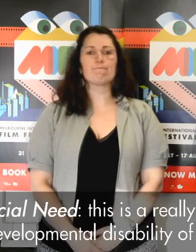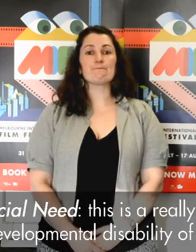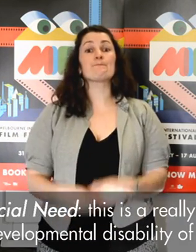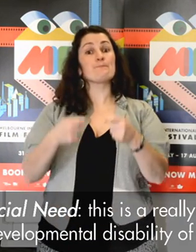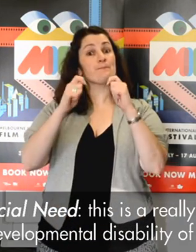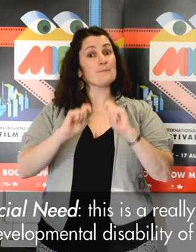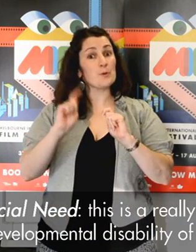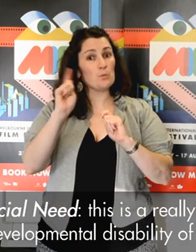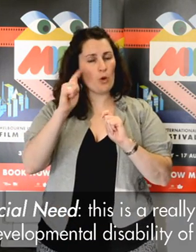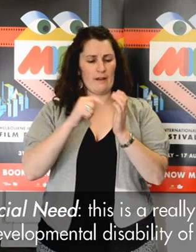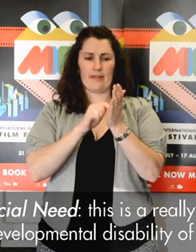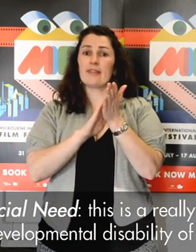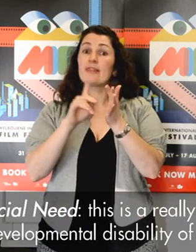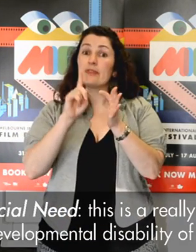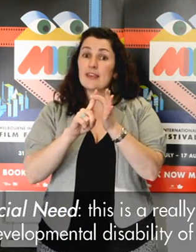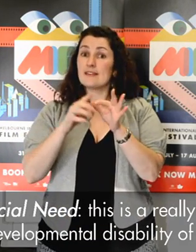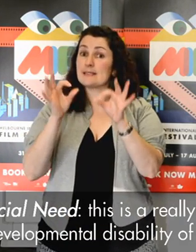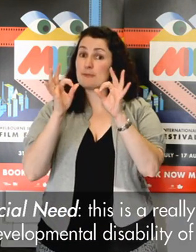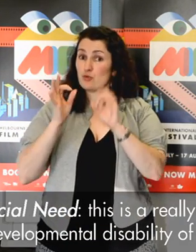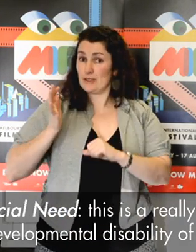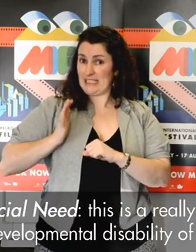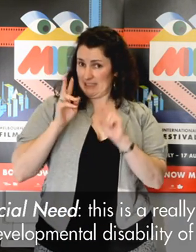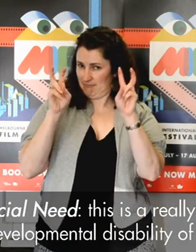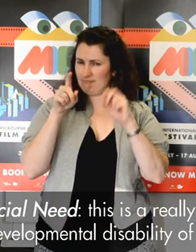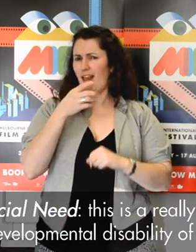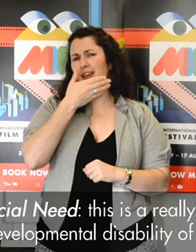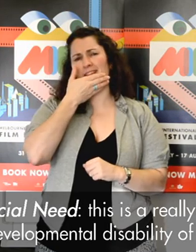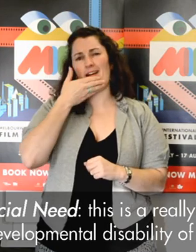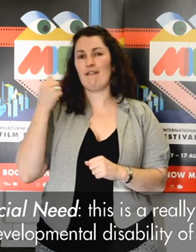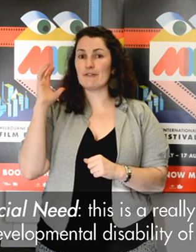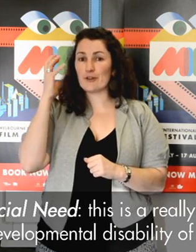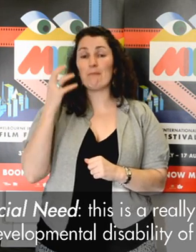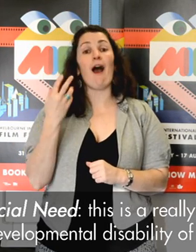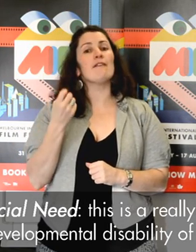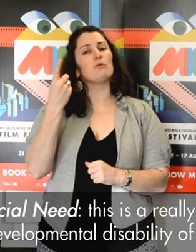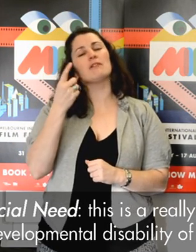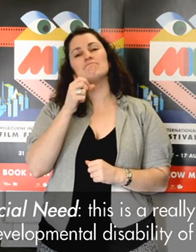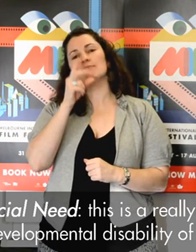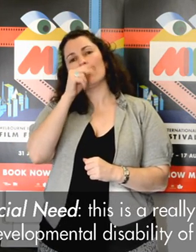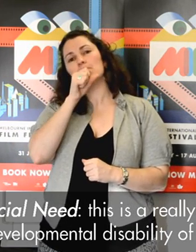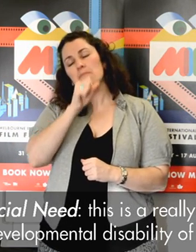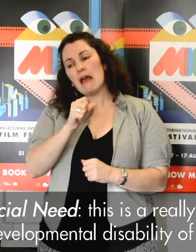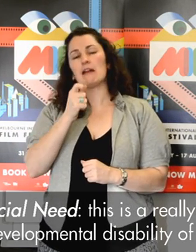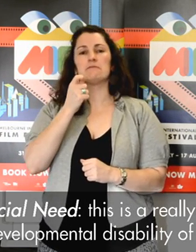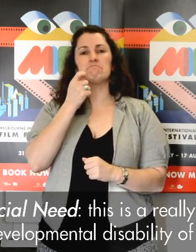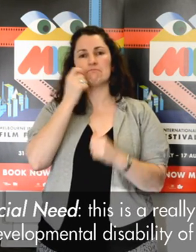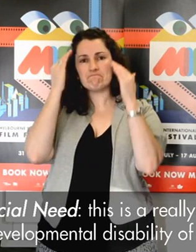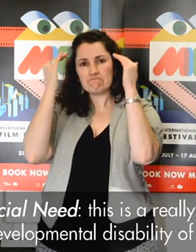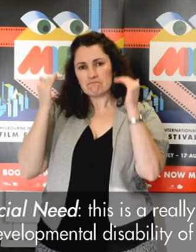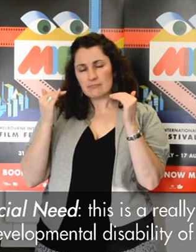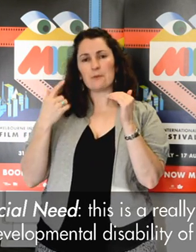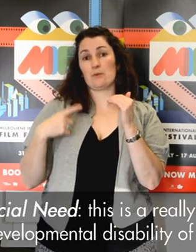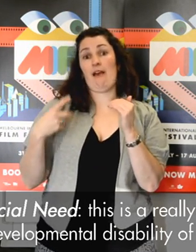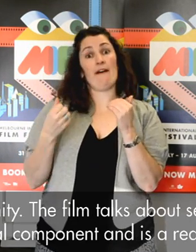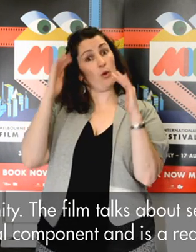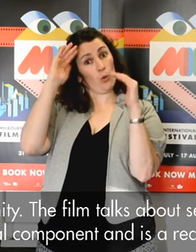The Special Need. This is a really lovely film about a young man with a developmental disability of autism who is